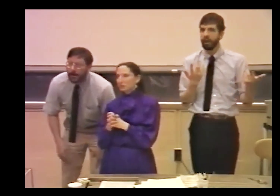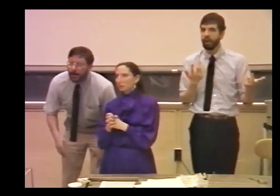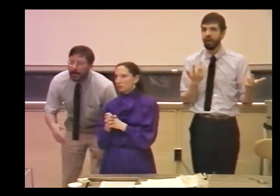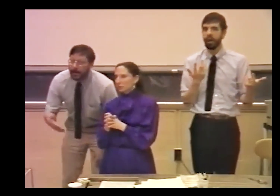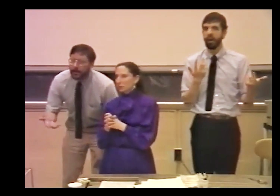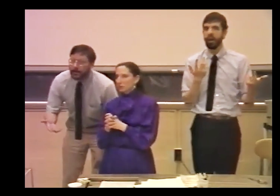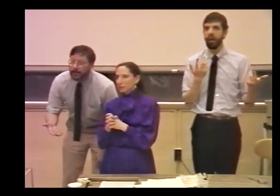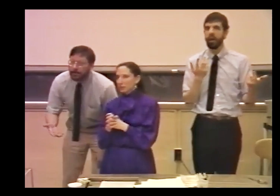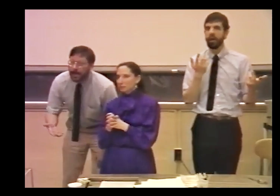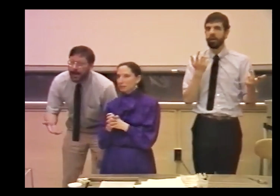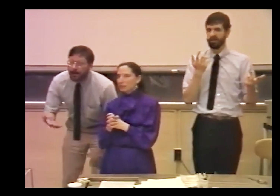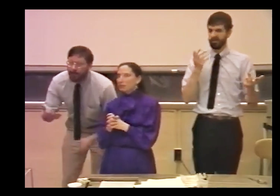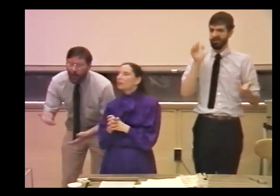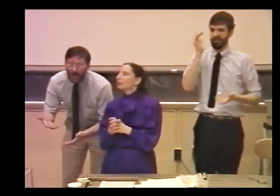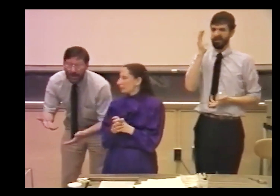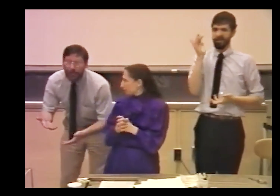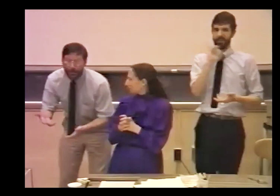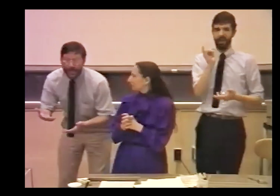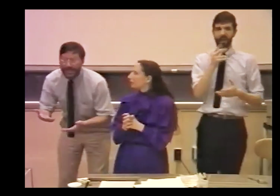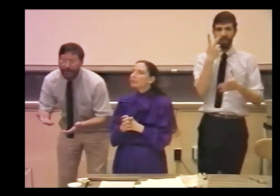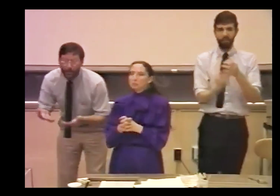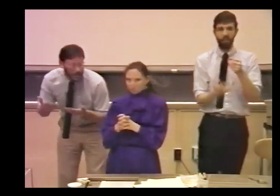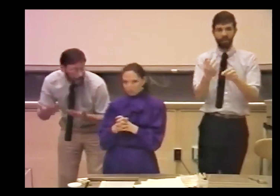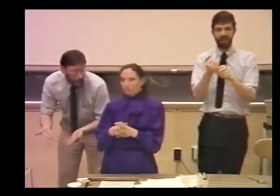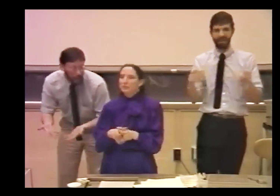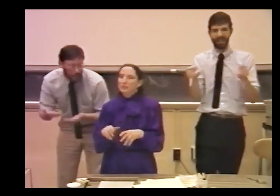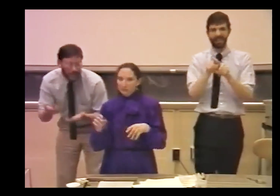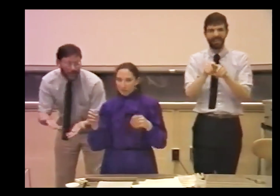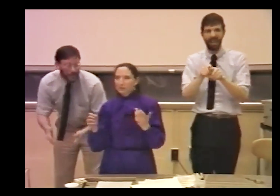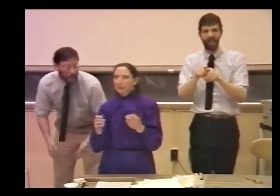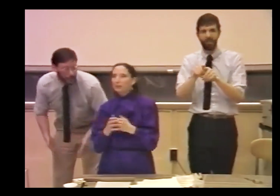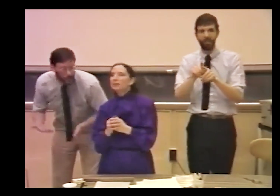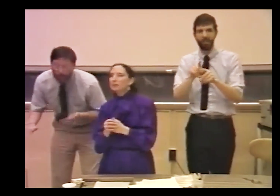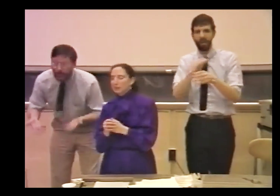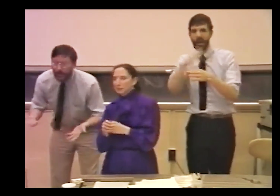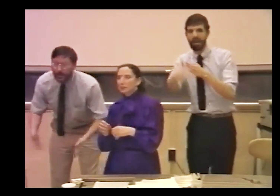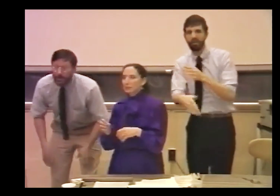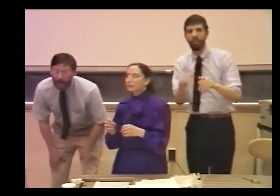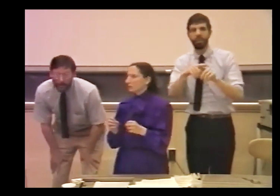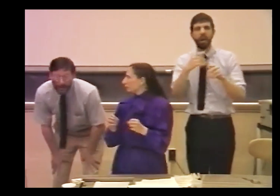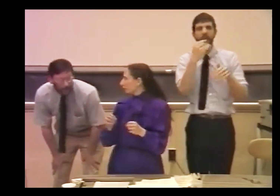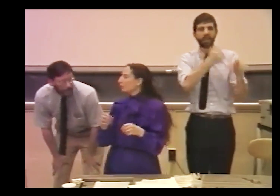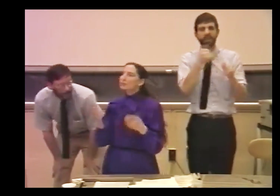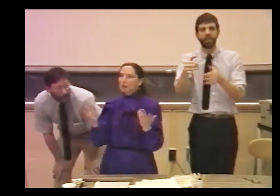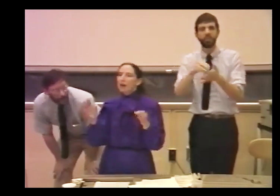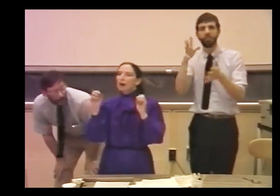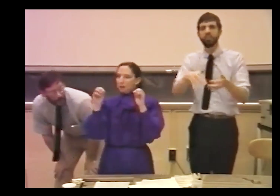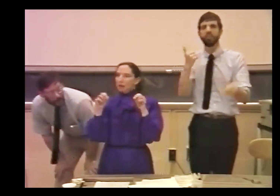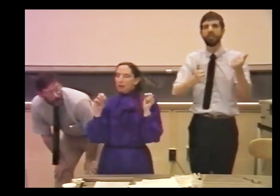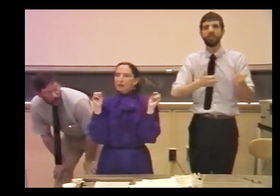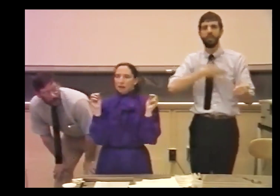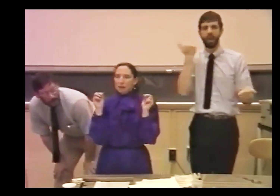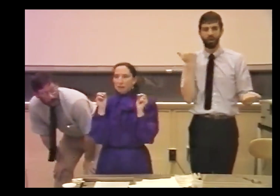Or if It seems like both end up with the same result, but given individual students, which is the better method?